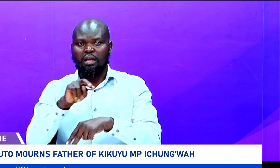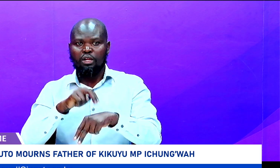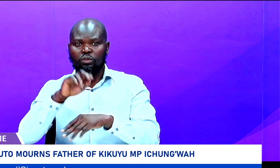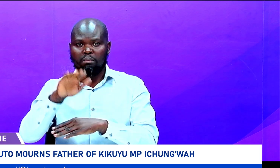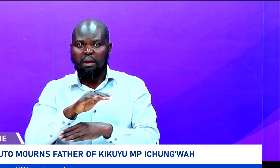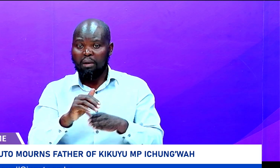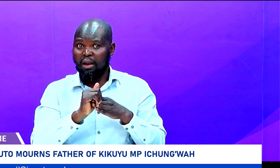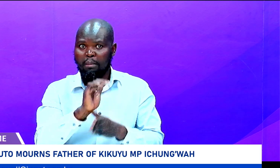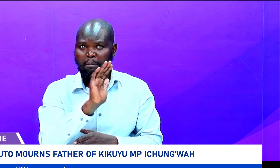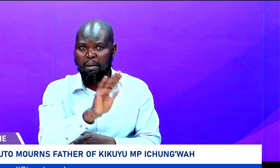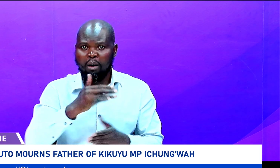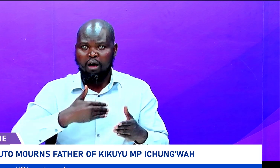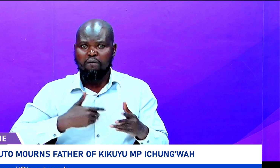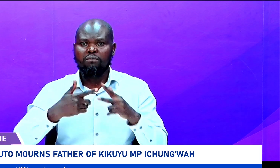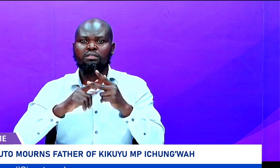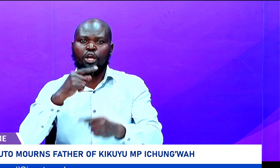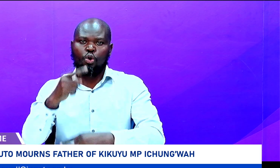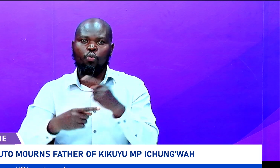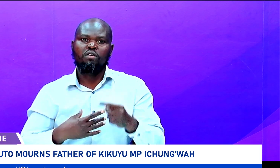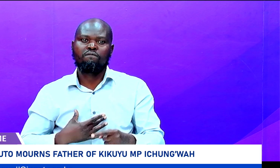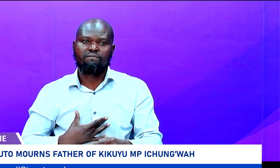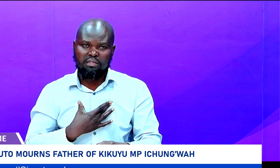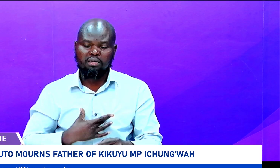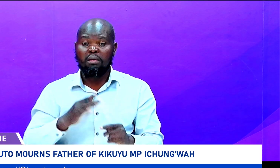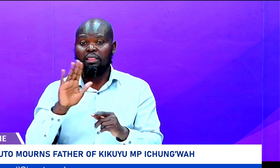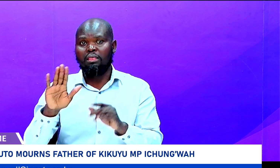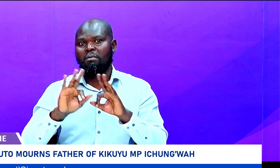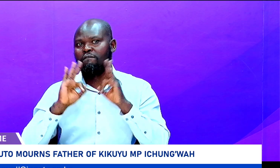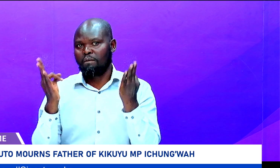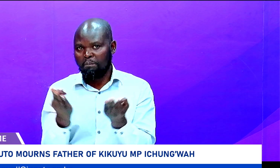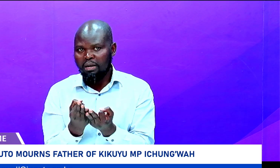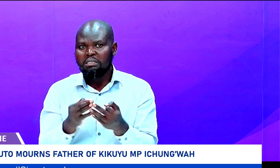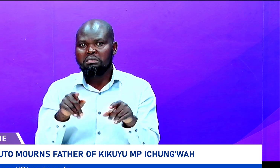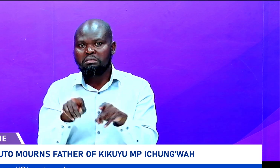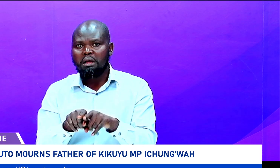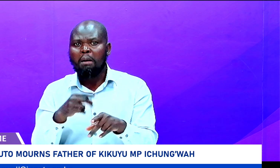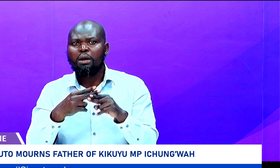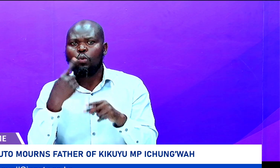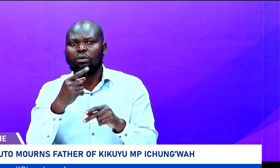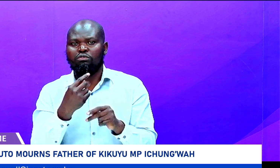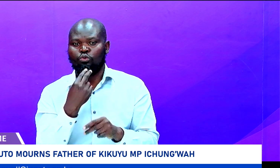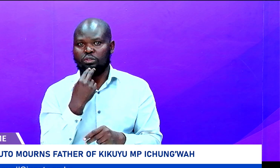According to a statement from the Office of the Speaker of National Assembly, funeral arrangements have begun, with